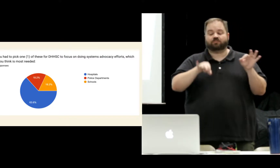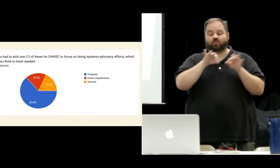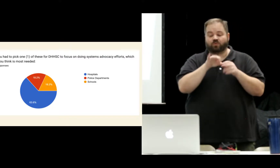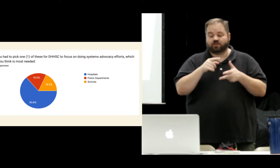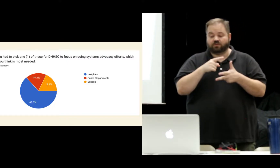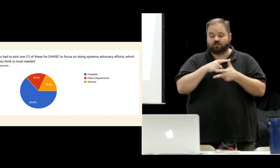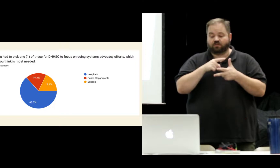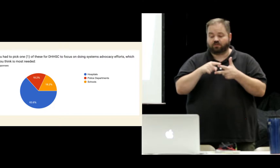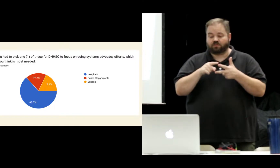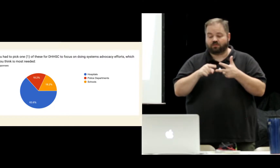So